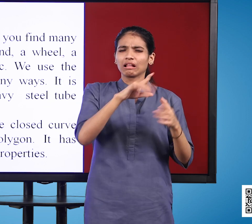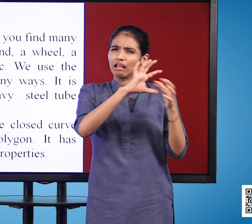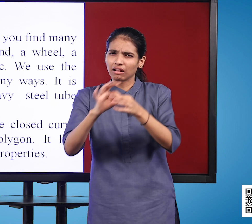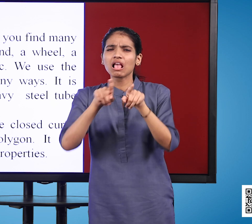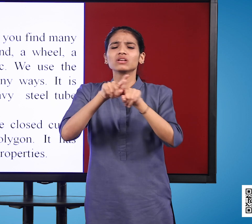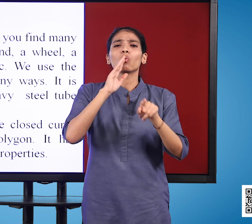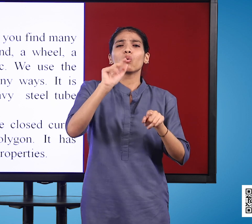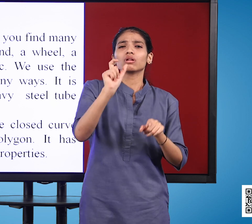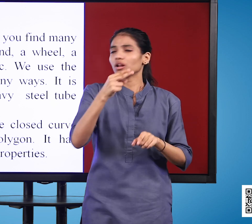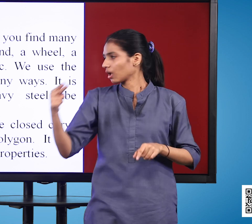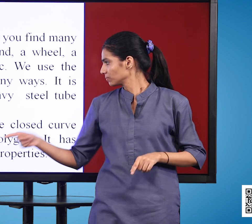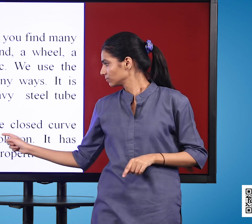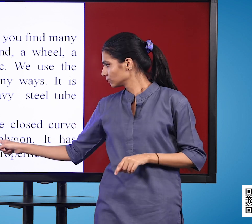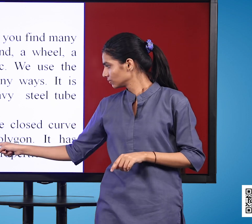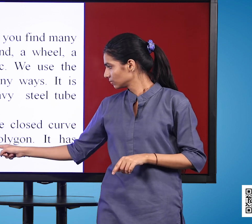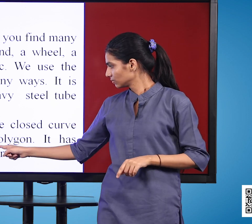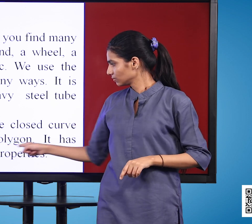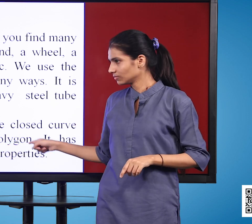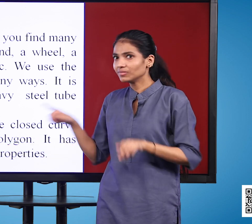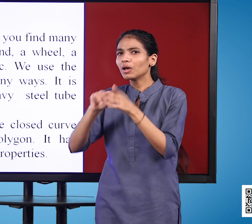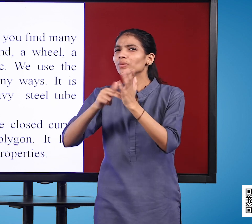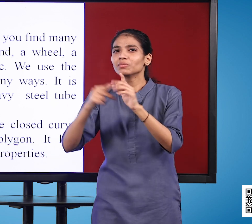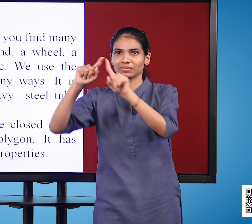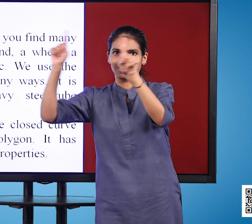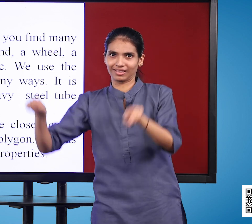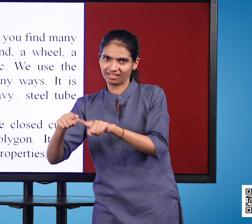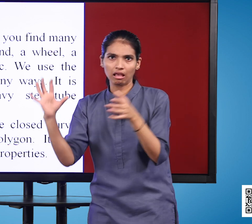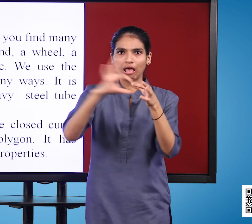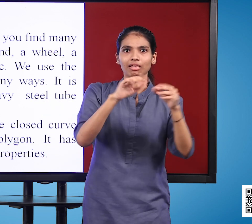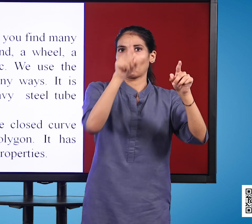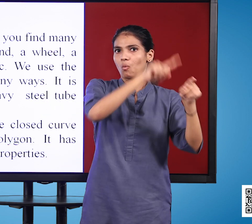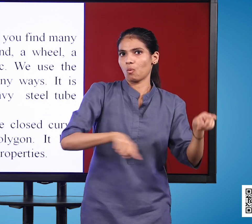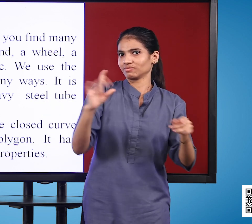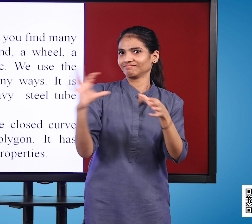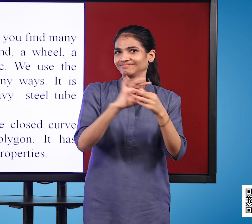A circle is a simple closed curve which is not a polygon.